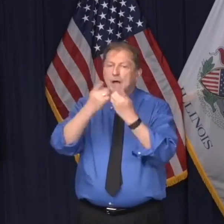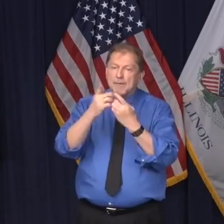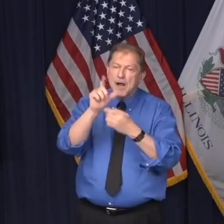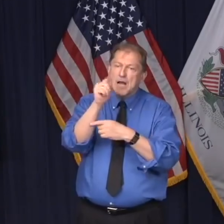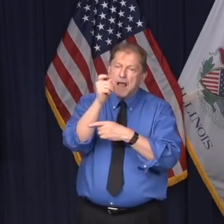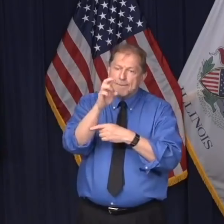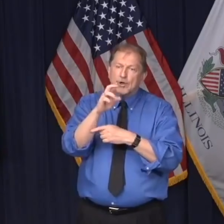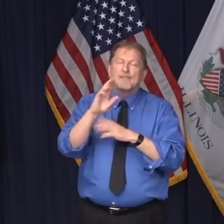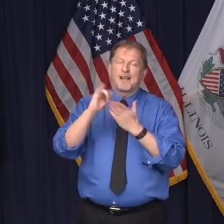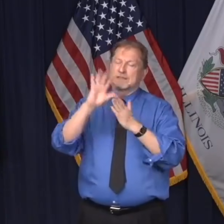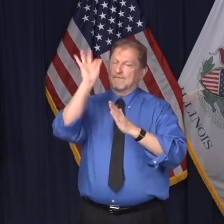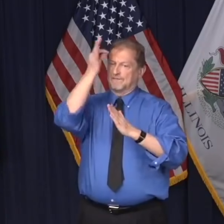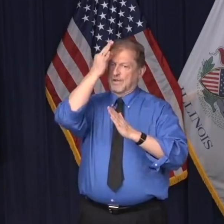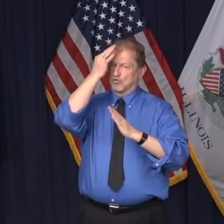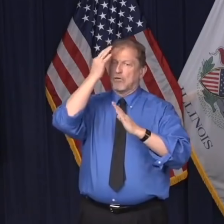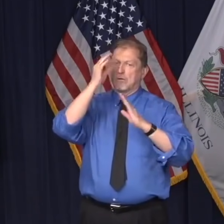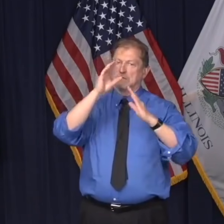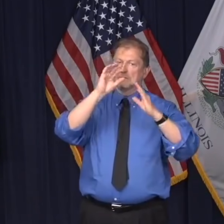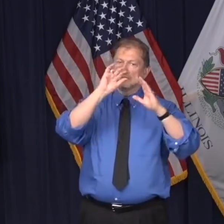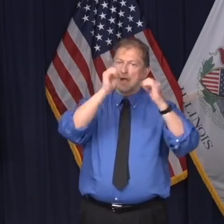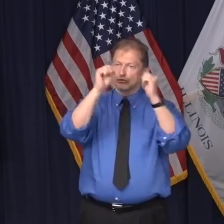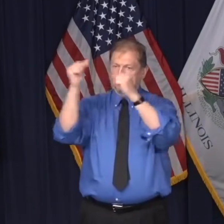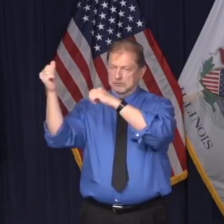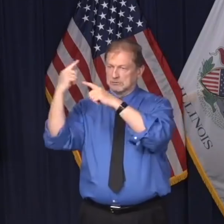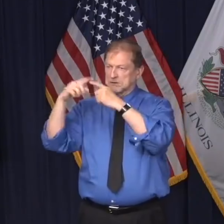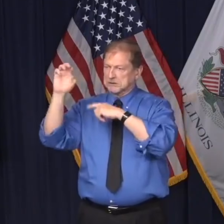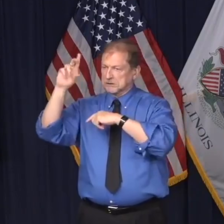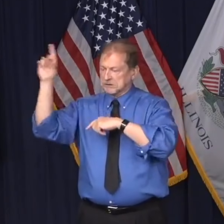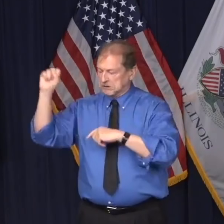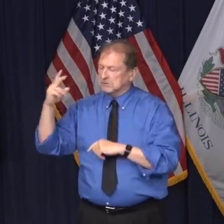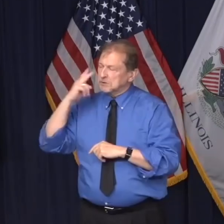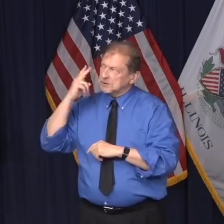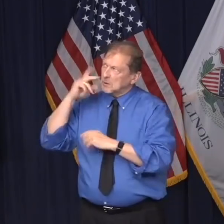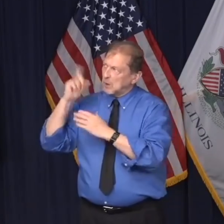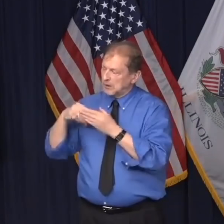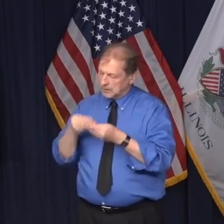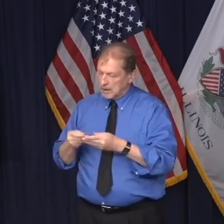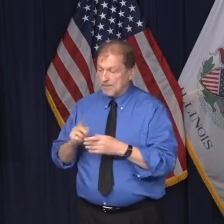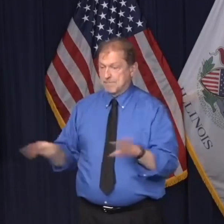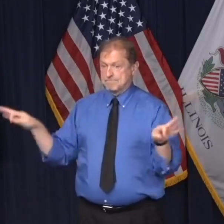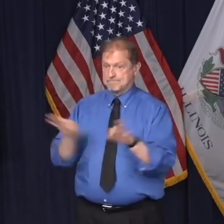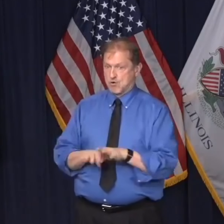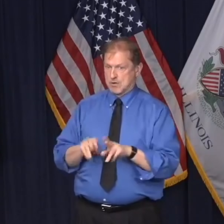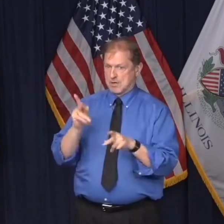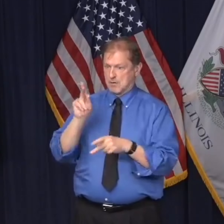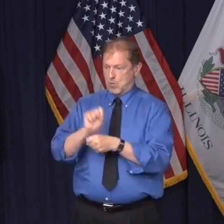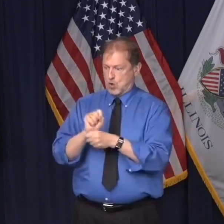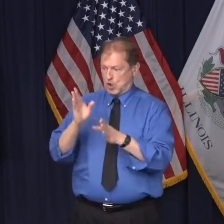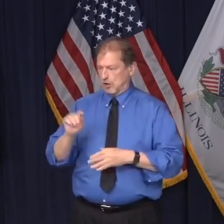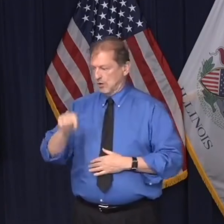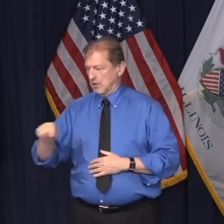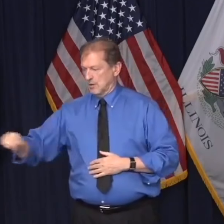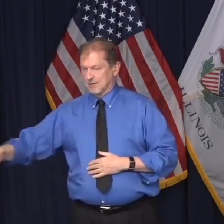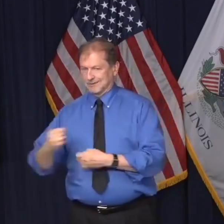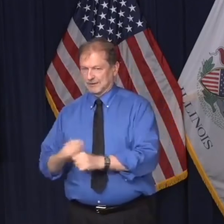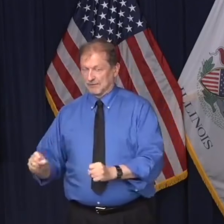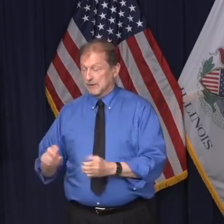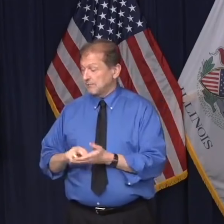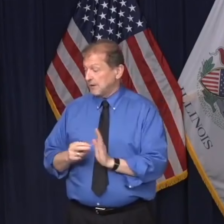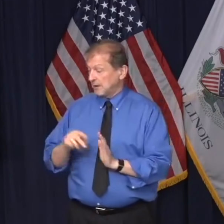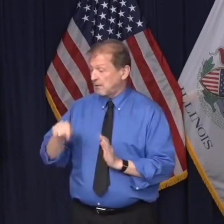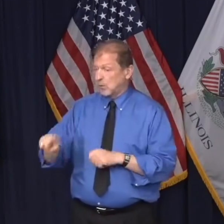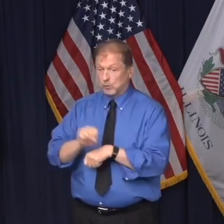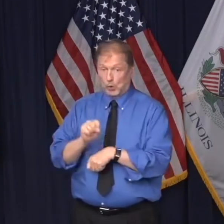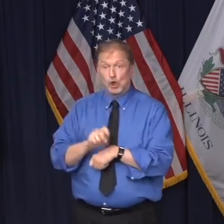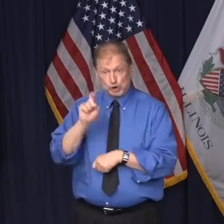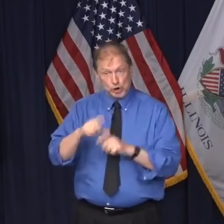U.S. departments, as well as the CDC. So, but in my opinion, that everybody should be wearing a mask in these